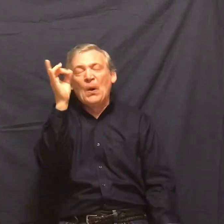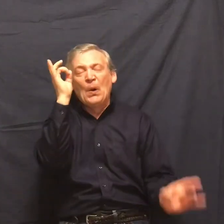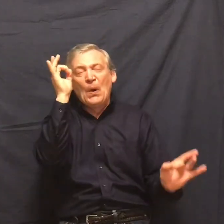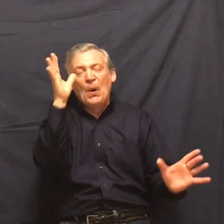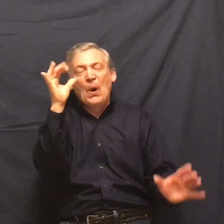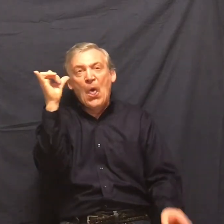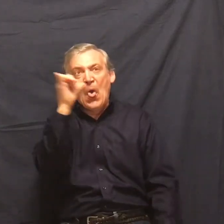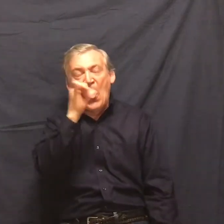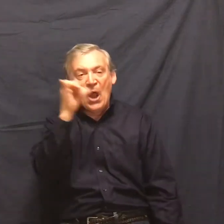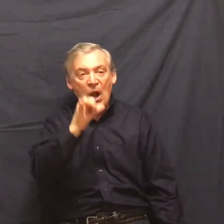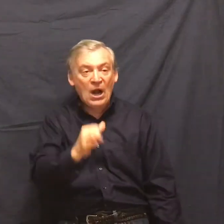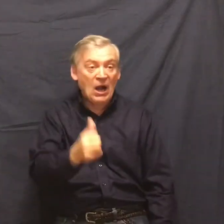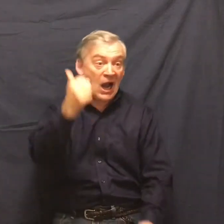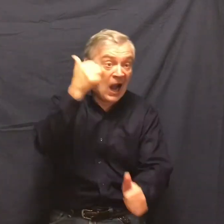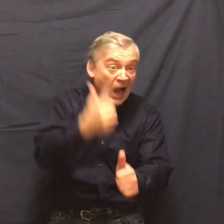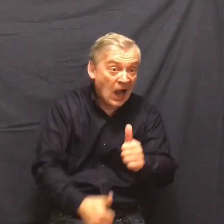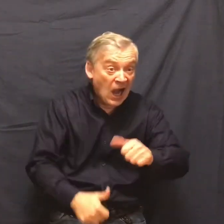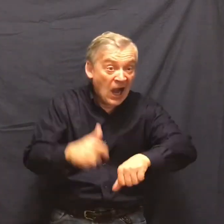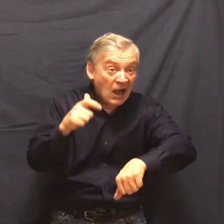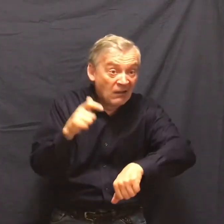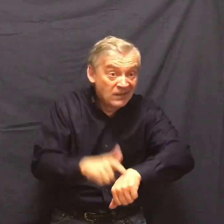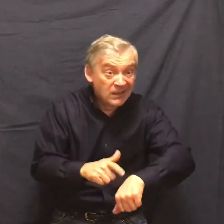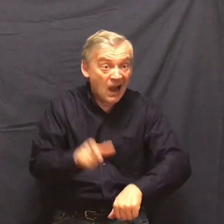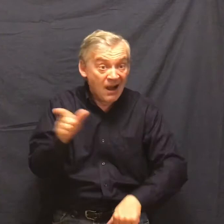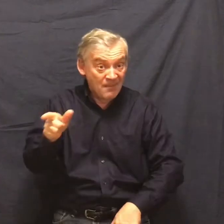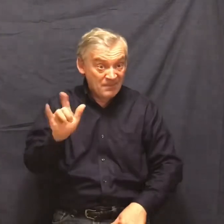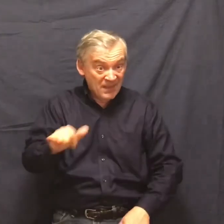the bunkhouse, I can smell him for 2-3 days.